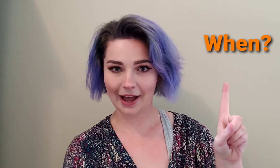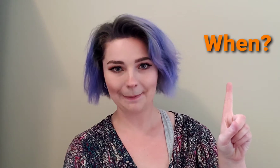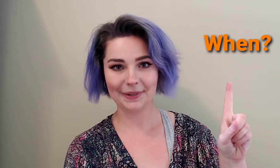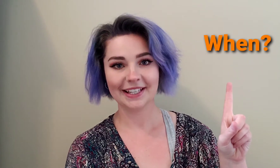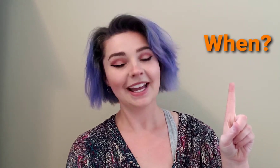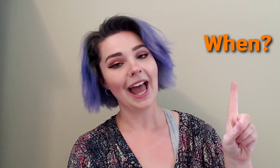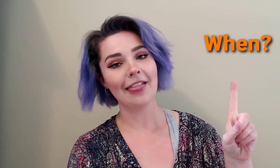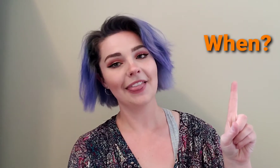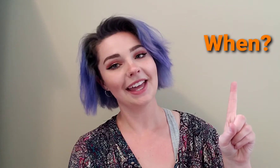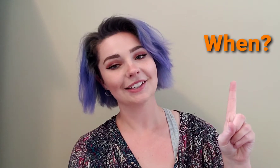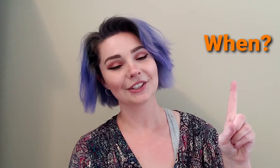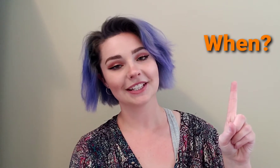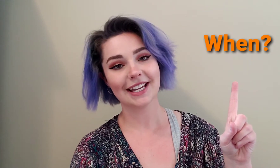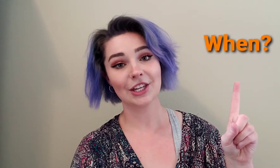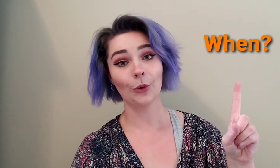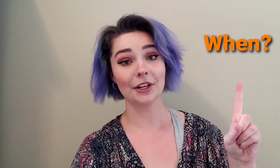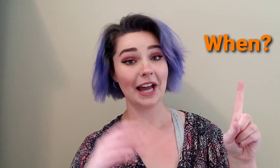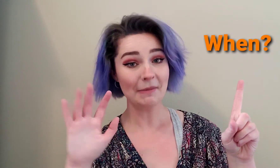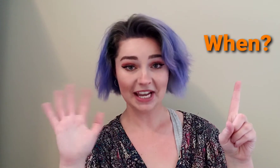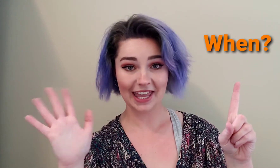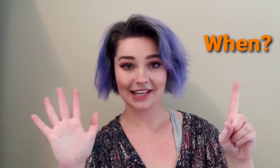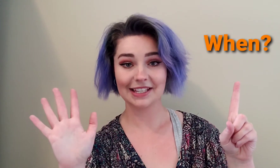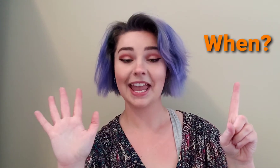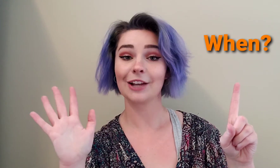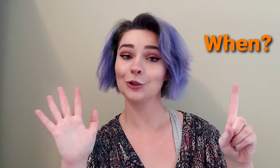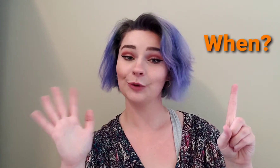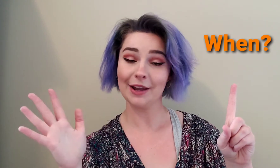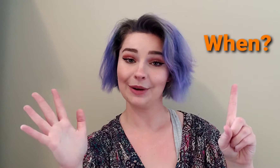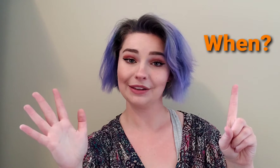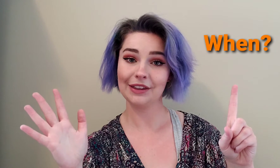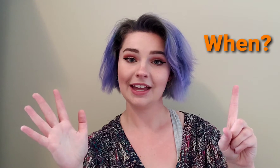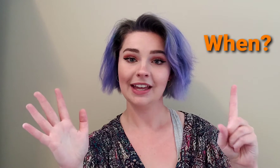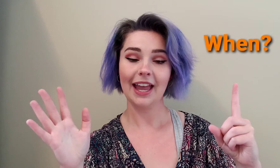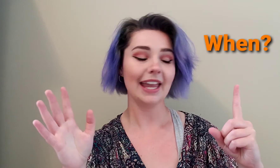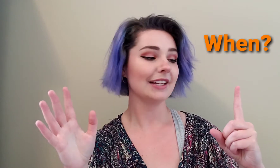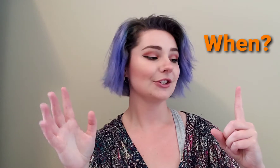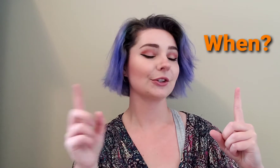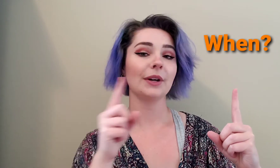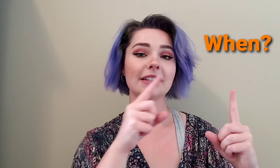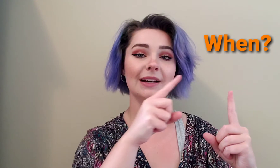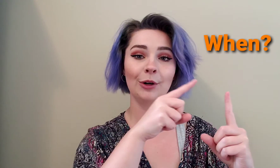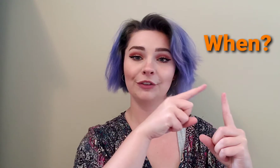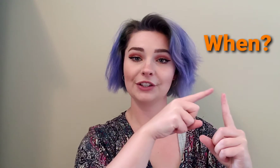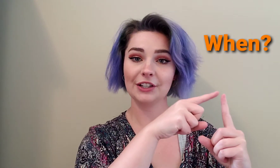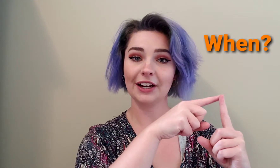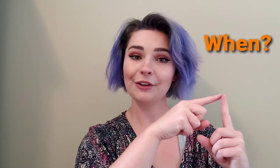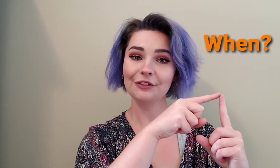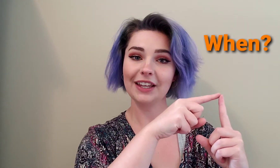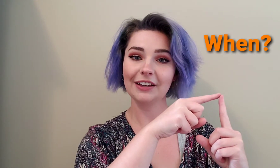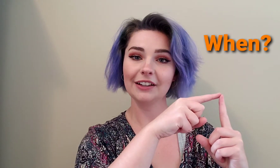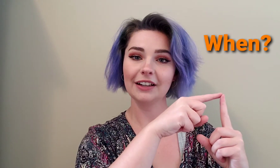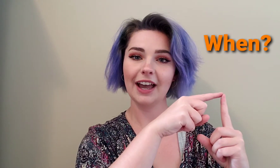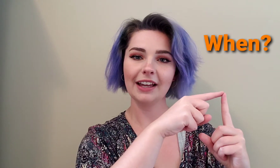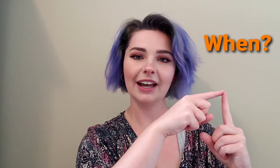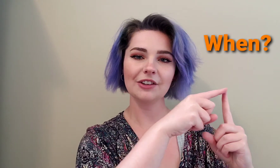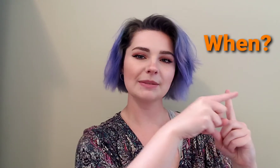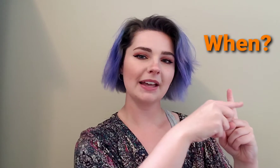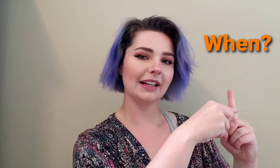up. And then you're going to take your dominant hand, the hand you write with, and you're going to come over to your other finger and kind of just make like a